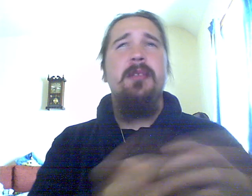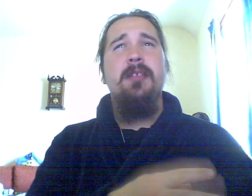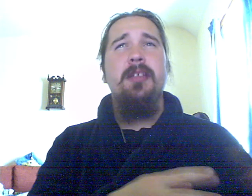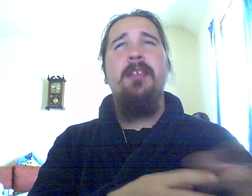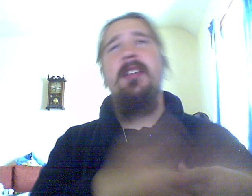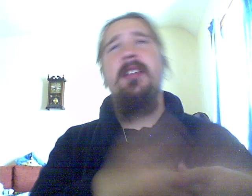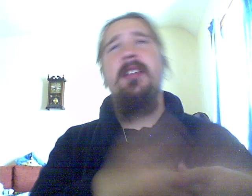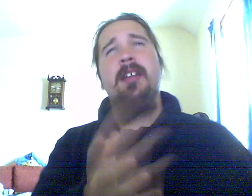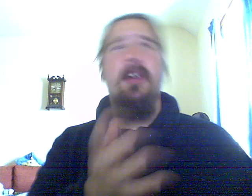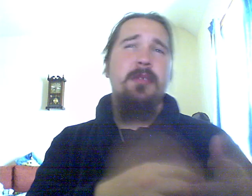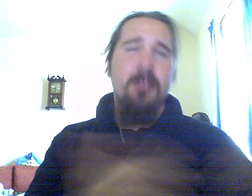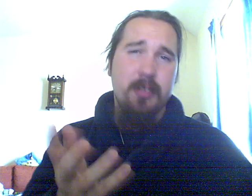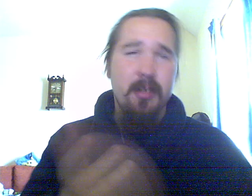doesn't believe it, and then it happens to her.